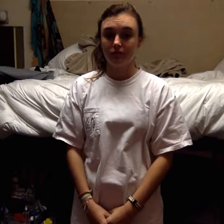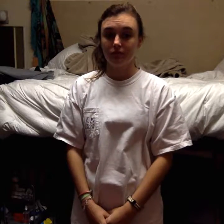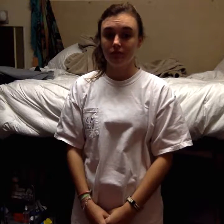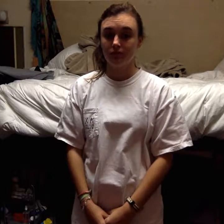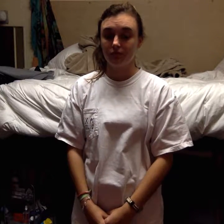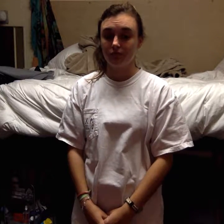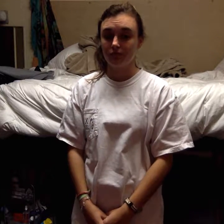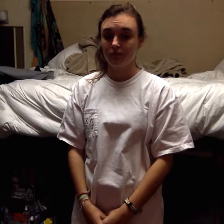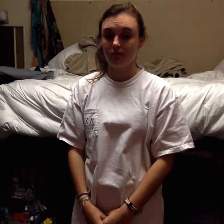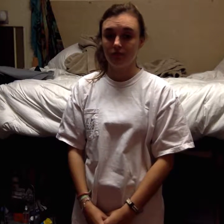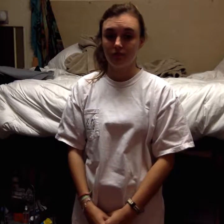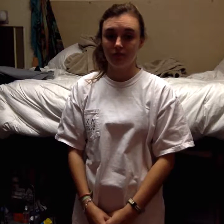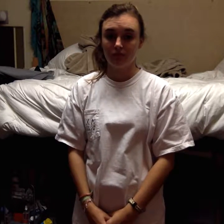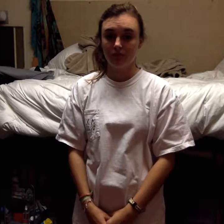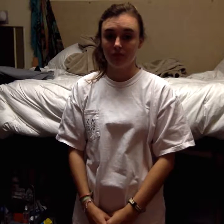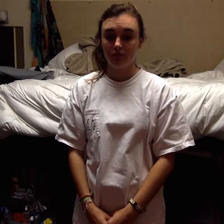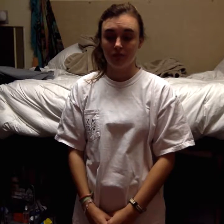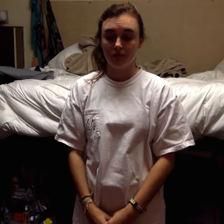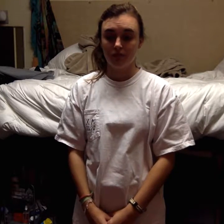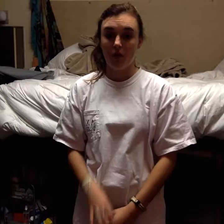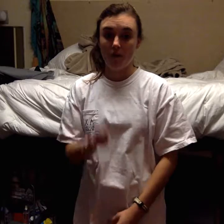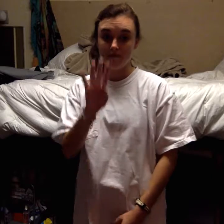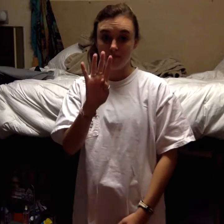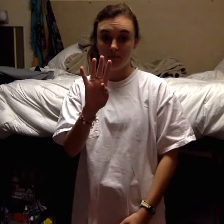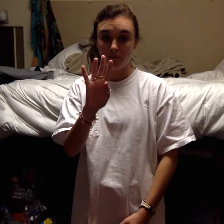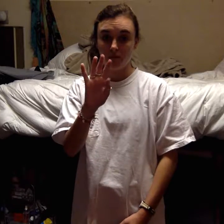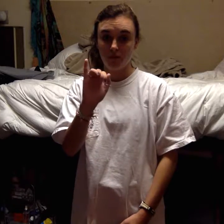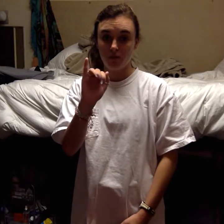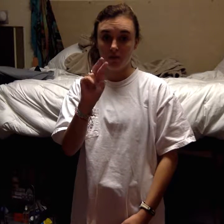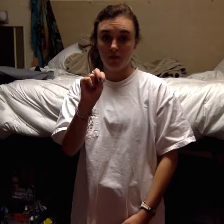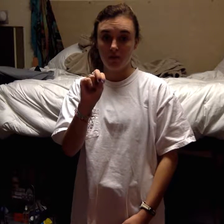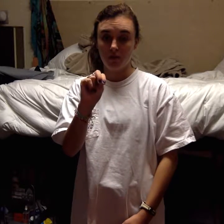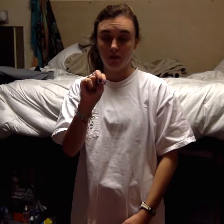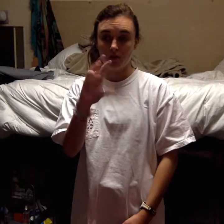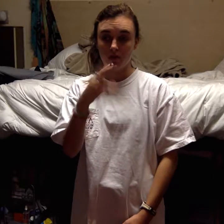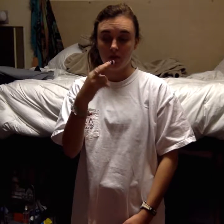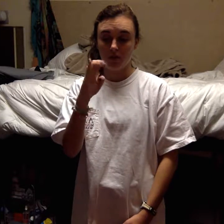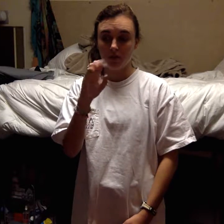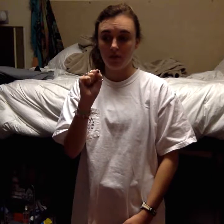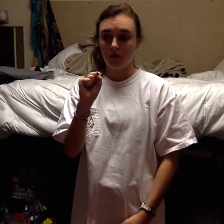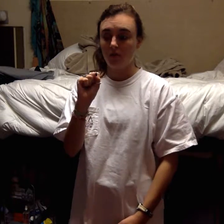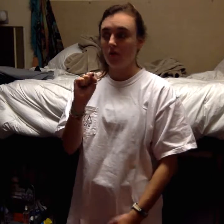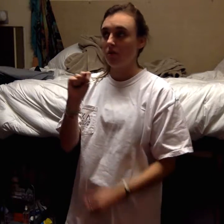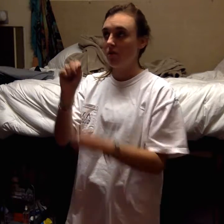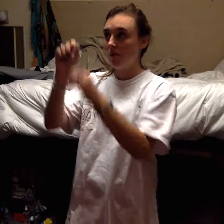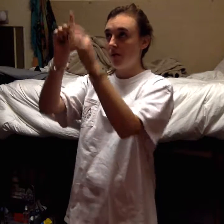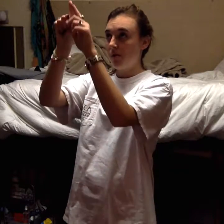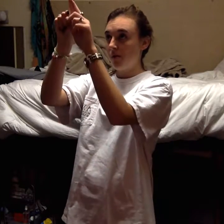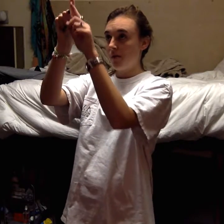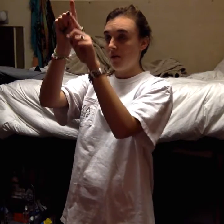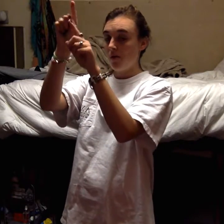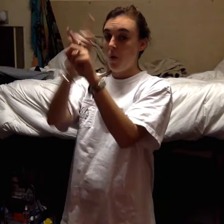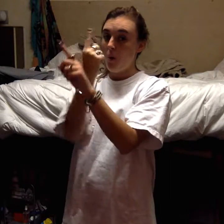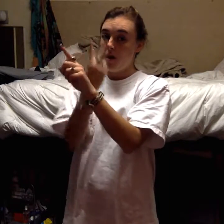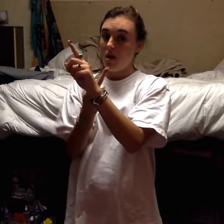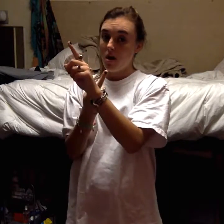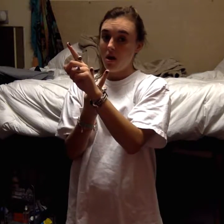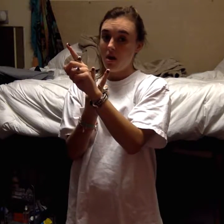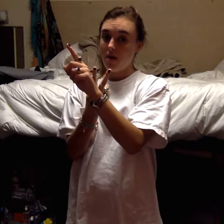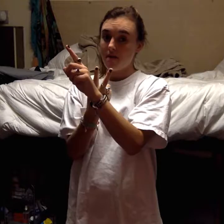This is 4 inches. Half of 4 is, would you measure down that line and that line only, and put a